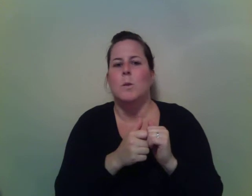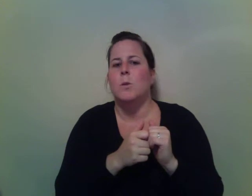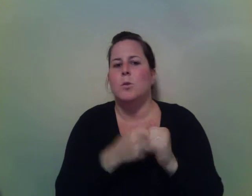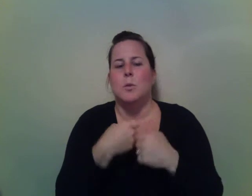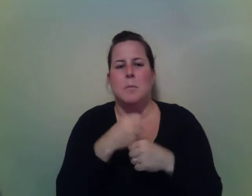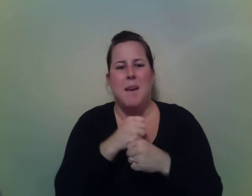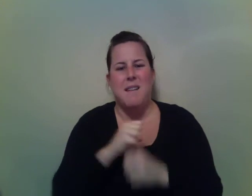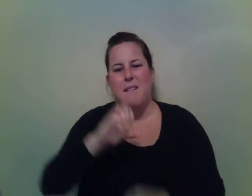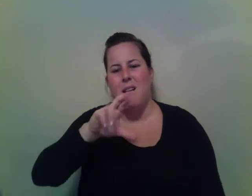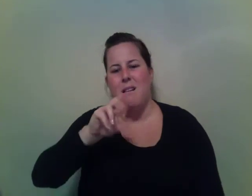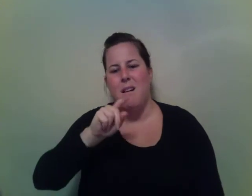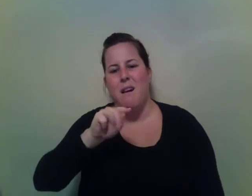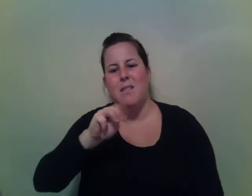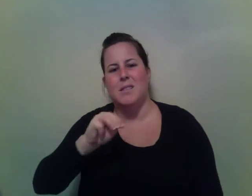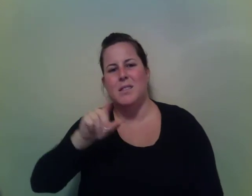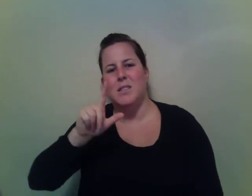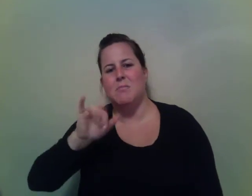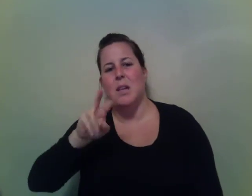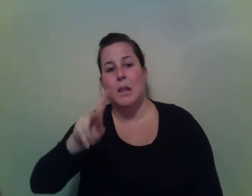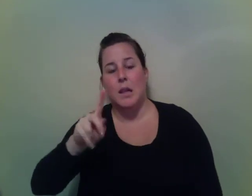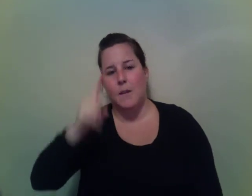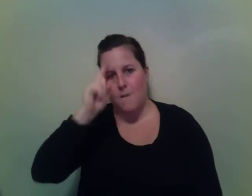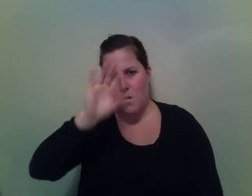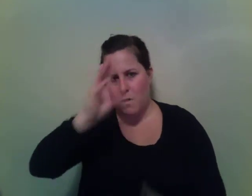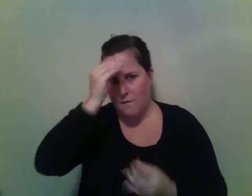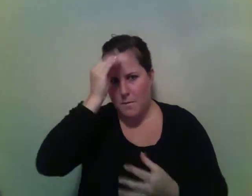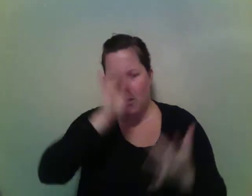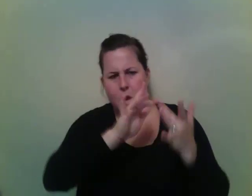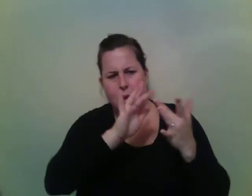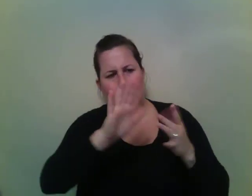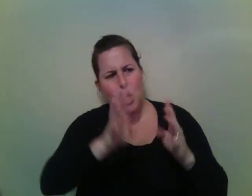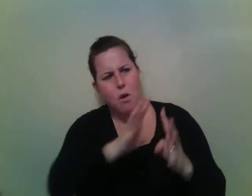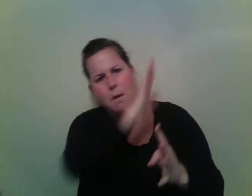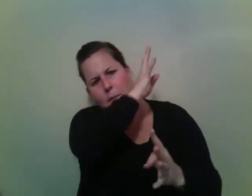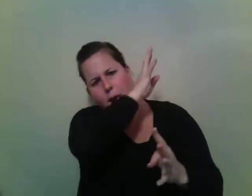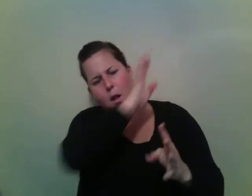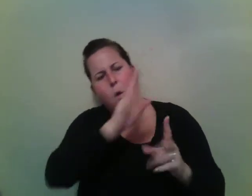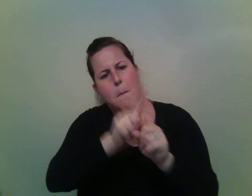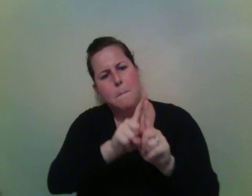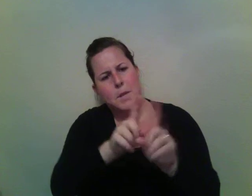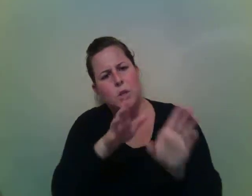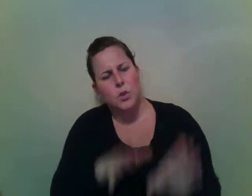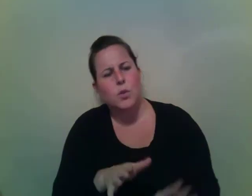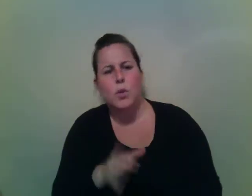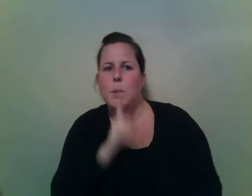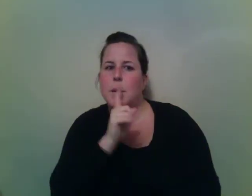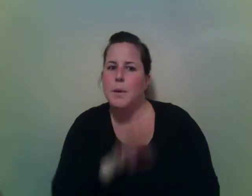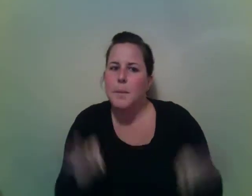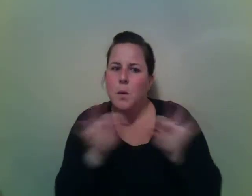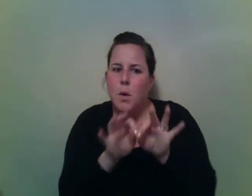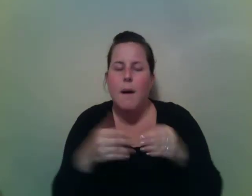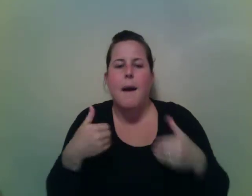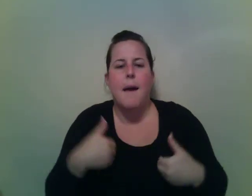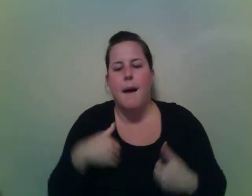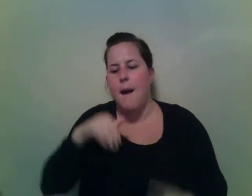you need to contact your upline or your mentor, because that is very important, in my opinion. I have a custom link